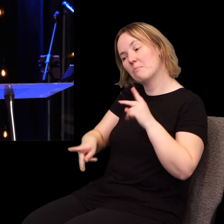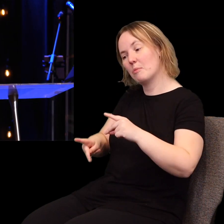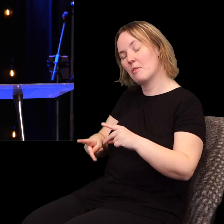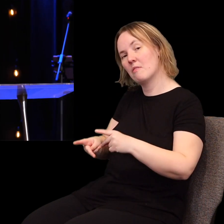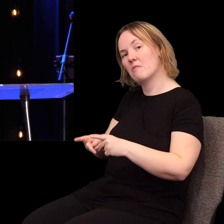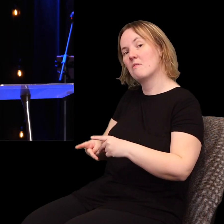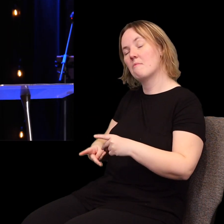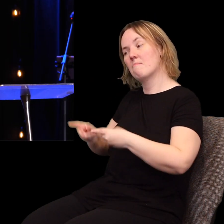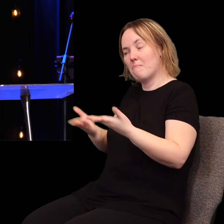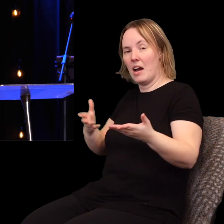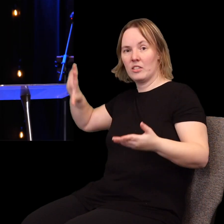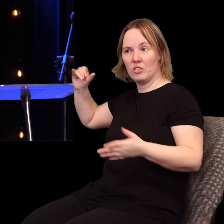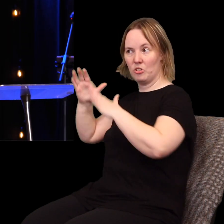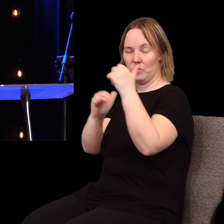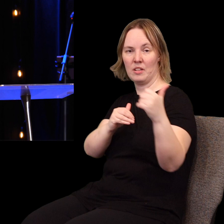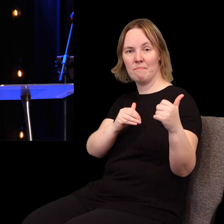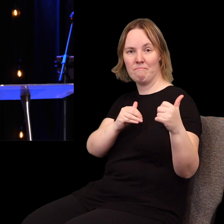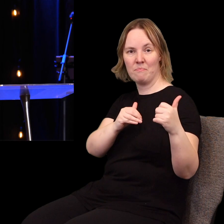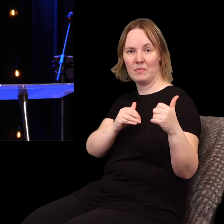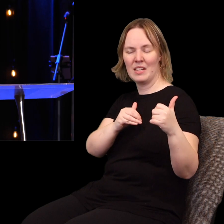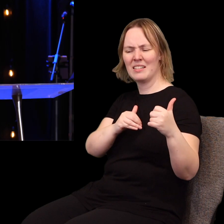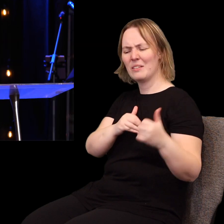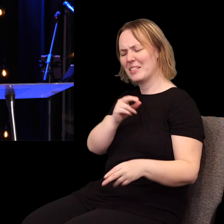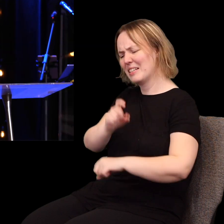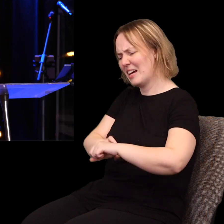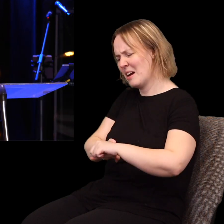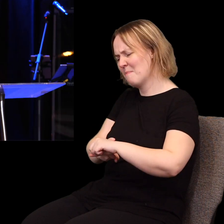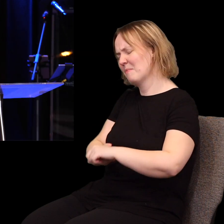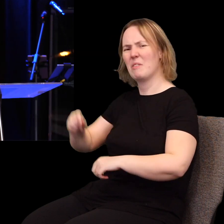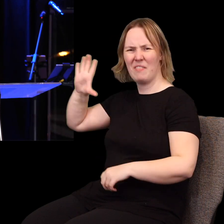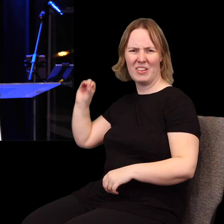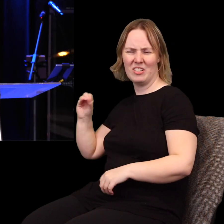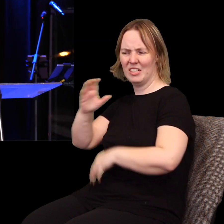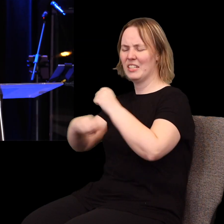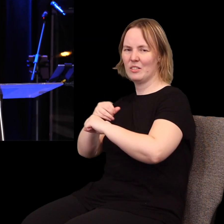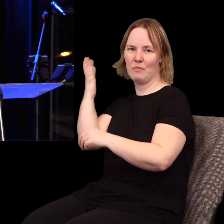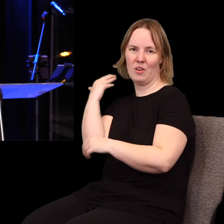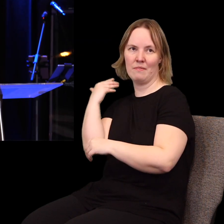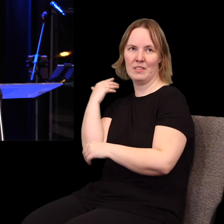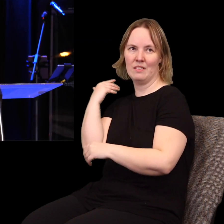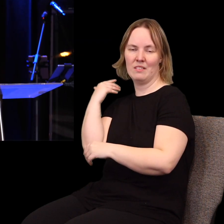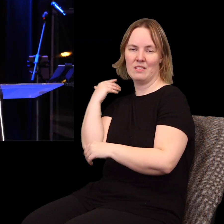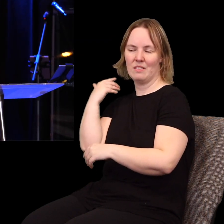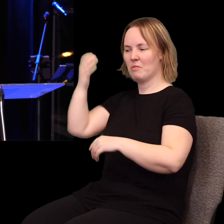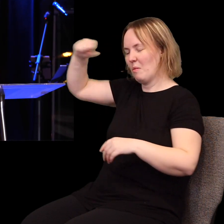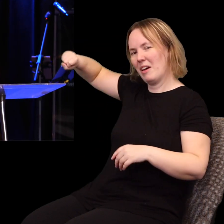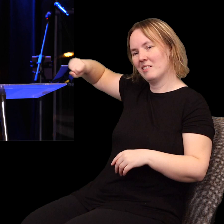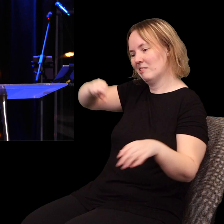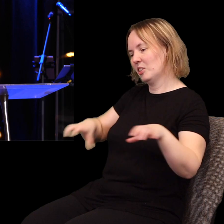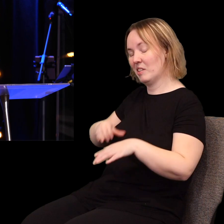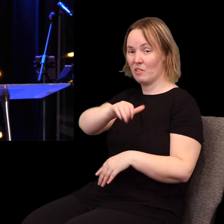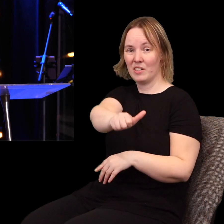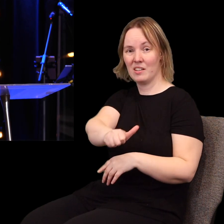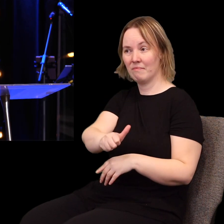to Jerusalem. You may remember, if you know the history, that there was a time in their history, about 500 years before Christ, where they had been rebelling,